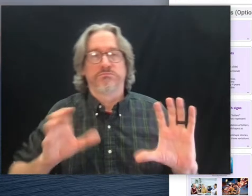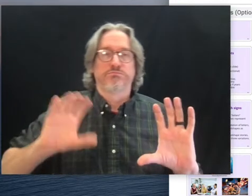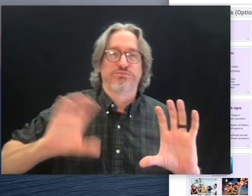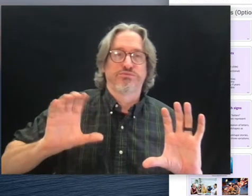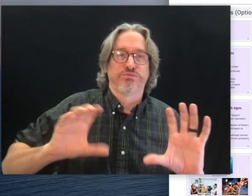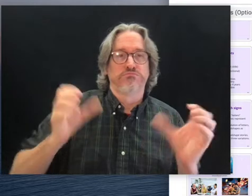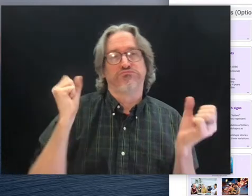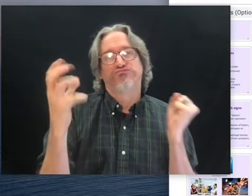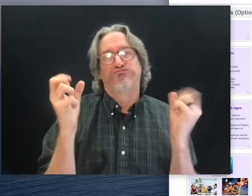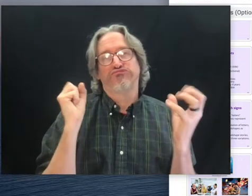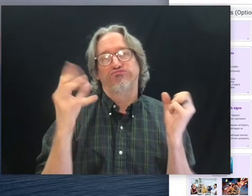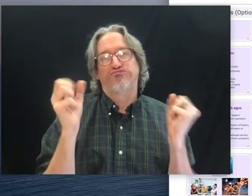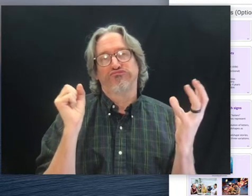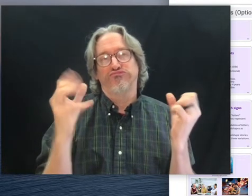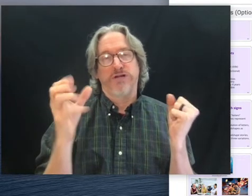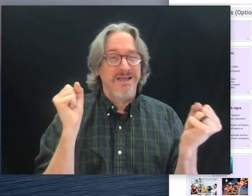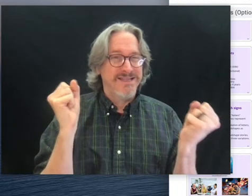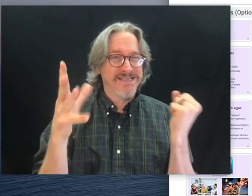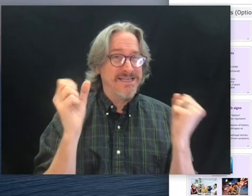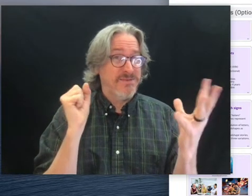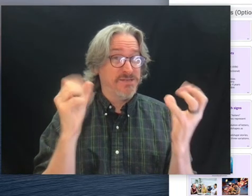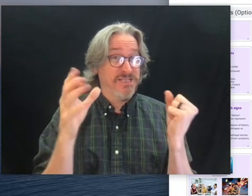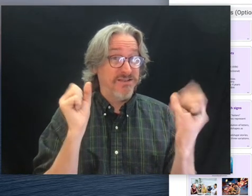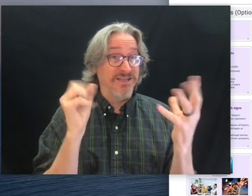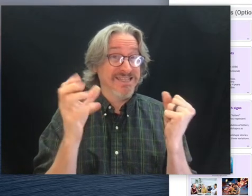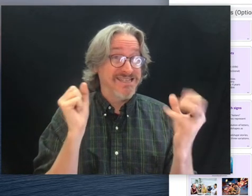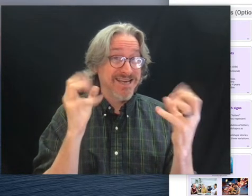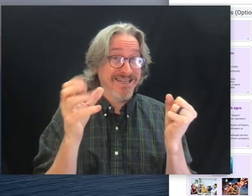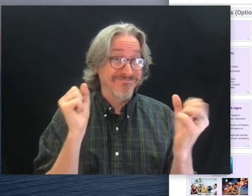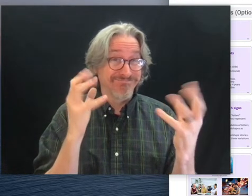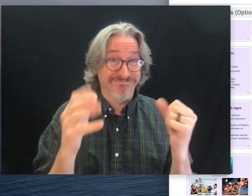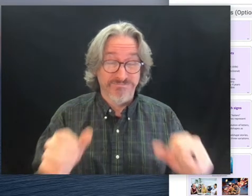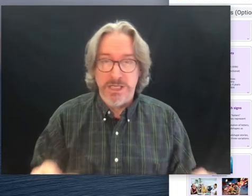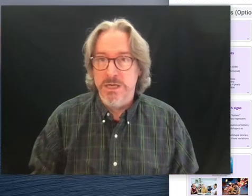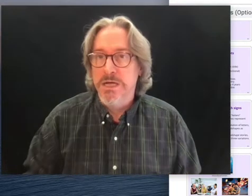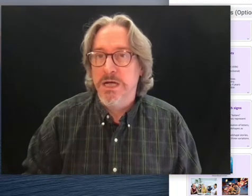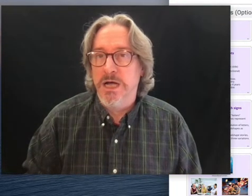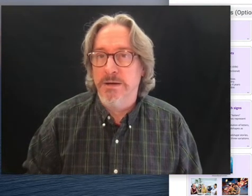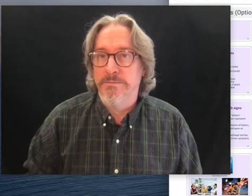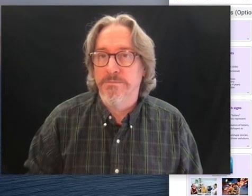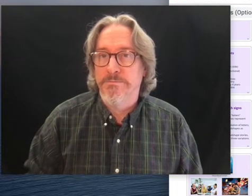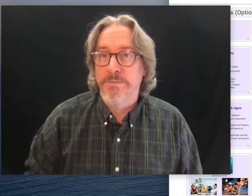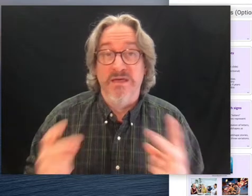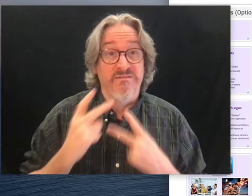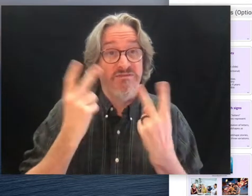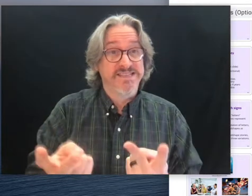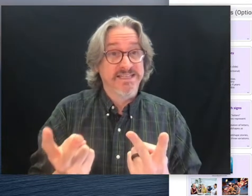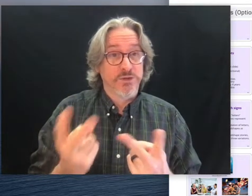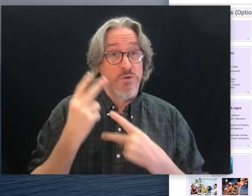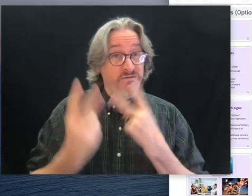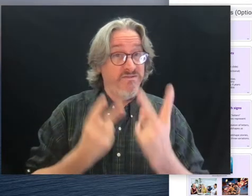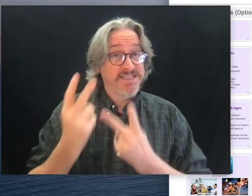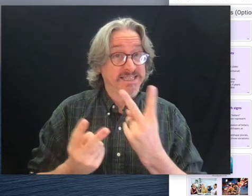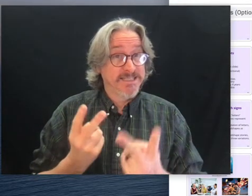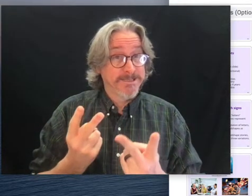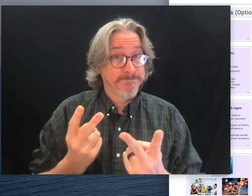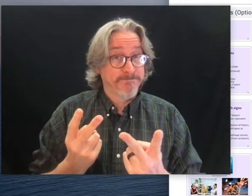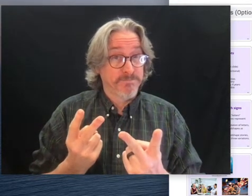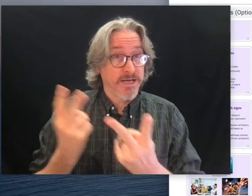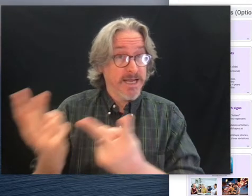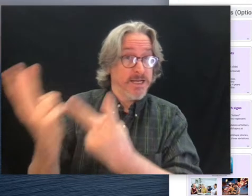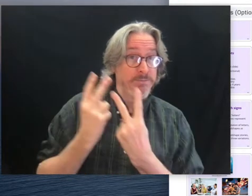This tends to be specifically signing. Visit or